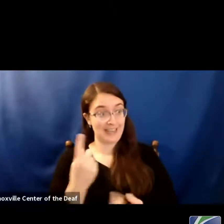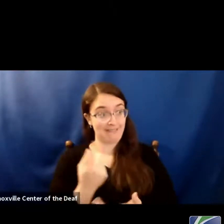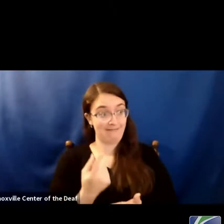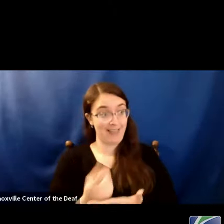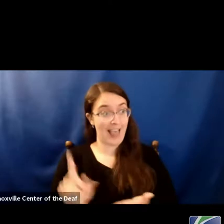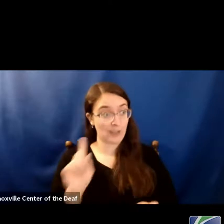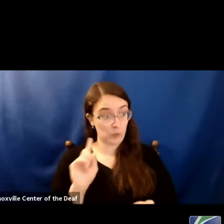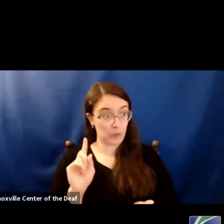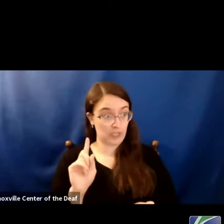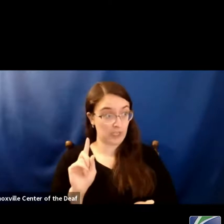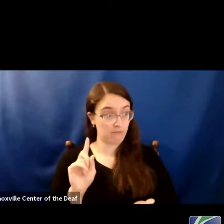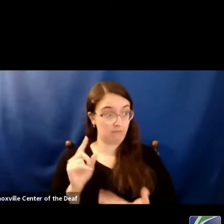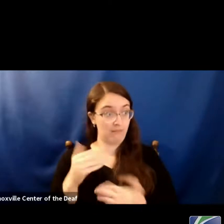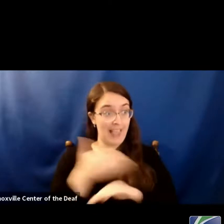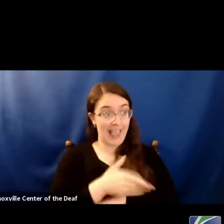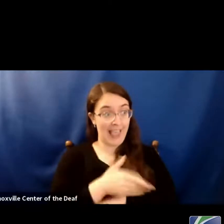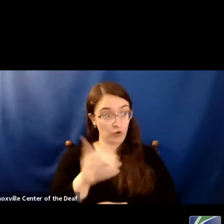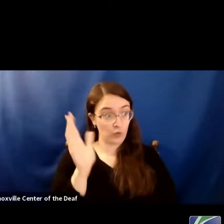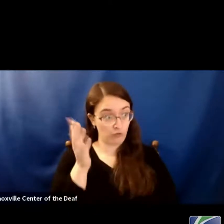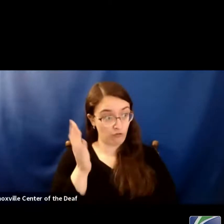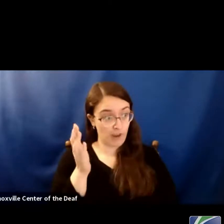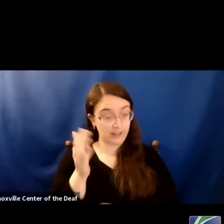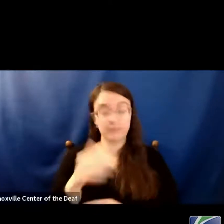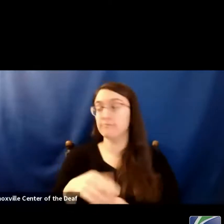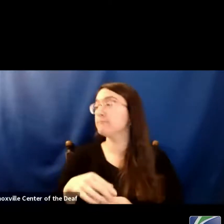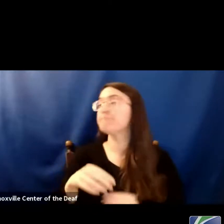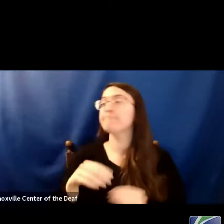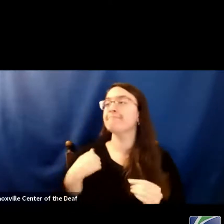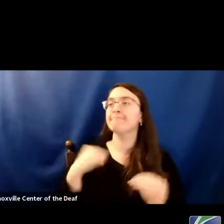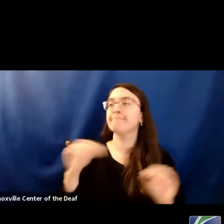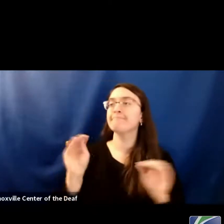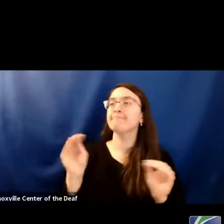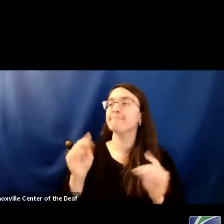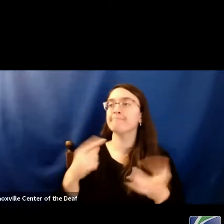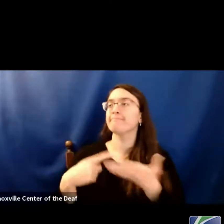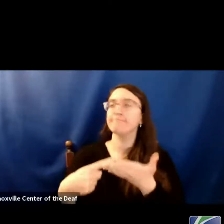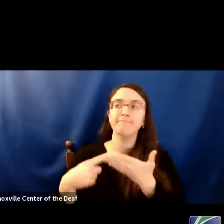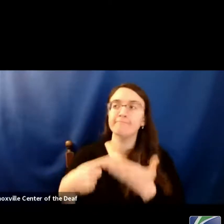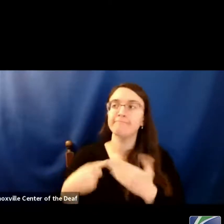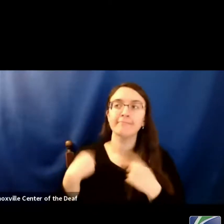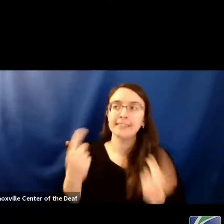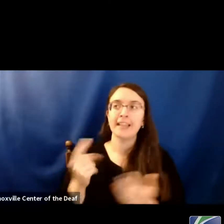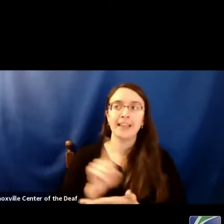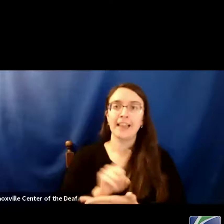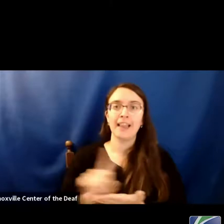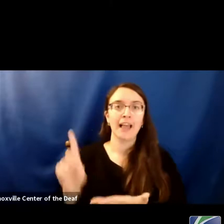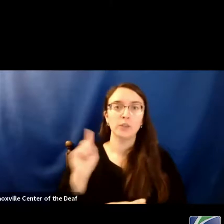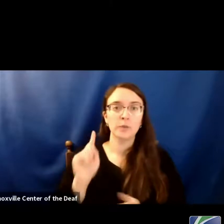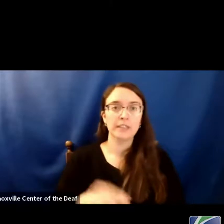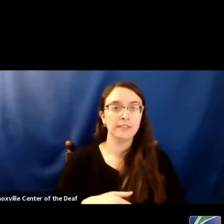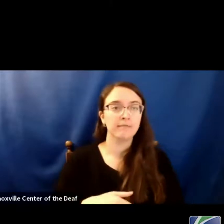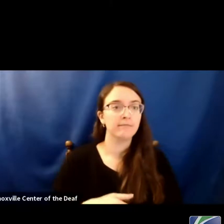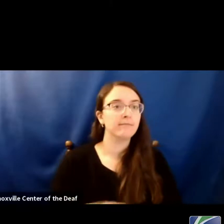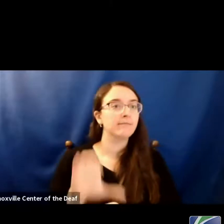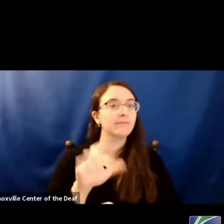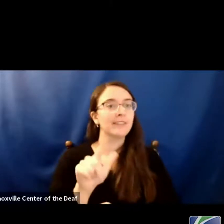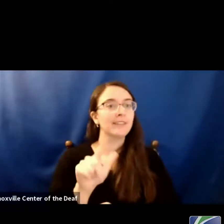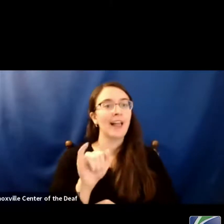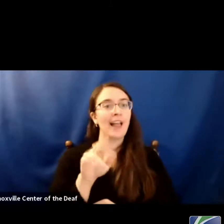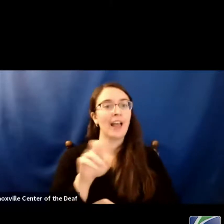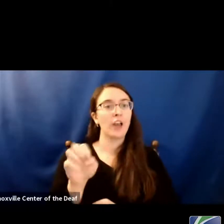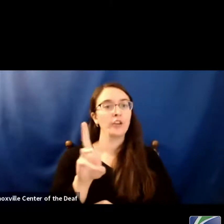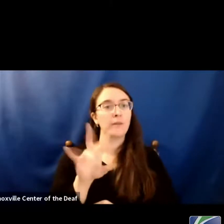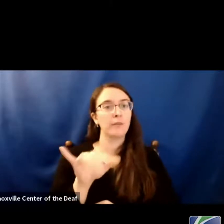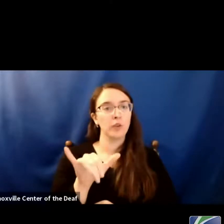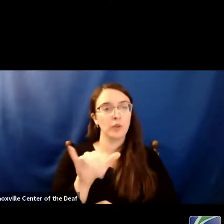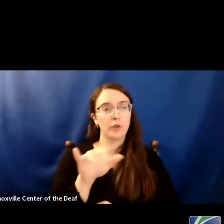go? I haven't had any conversations with any commissioners since last week. All right, Claire with WUOT,